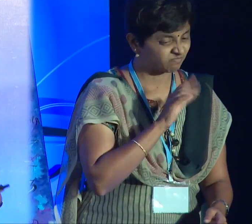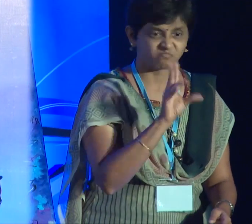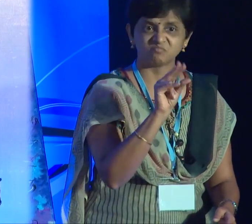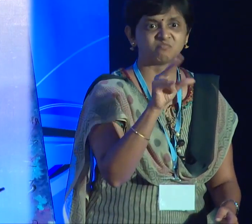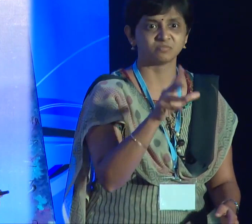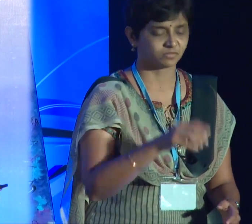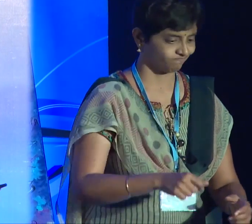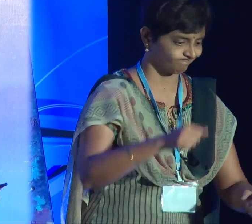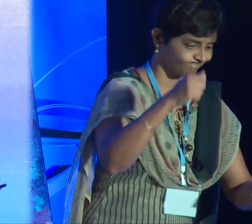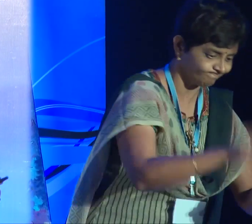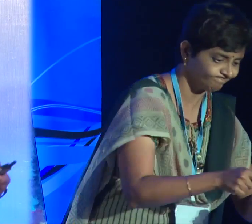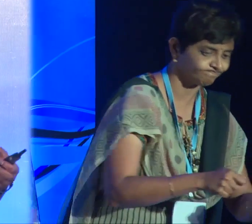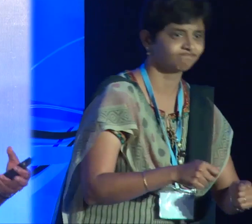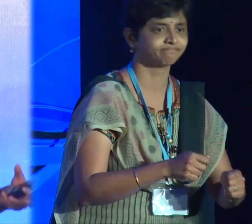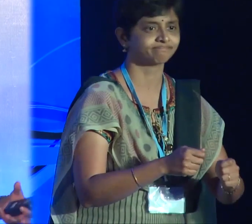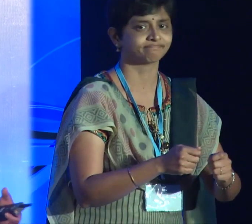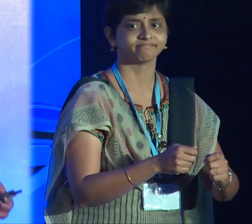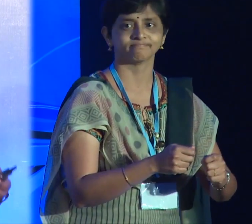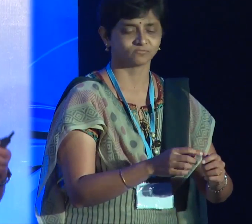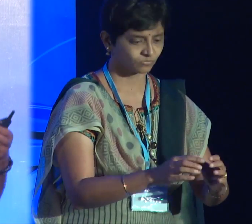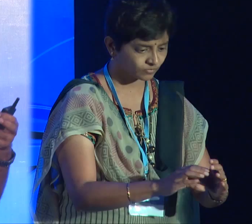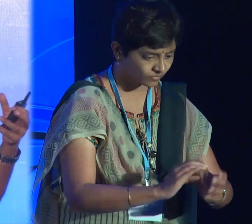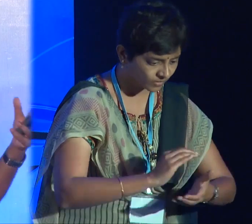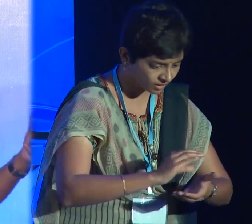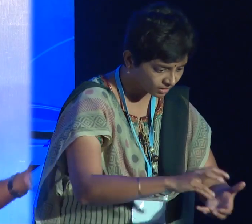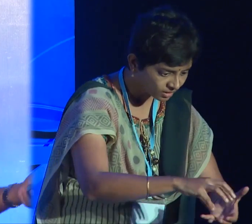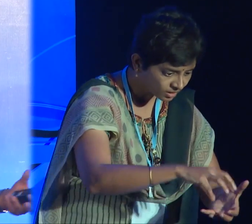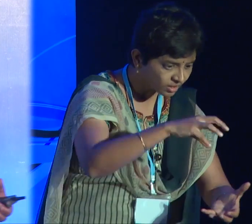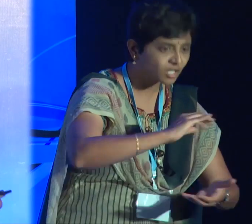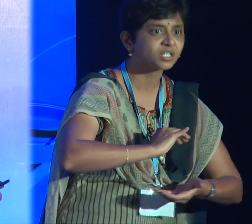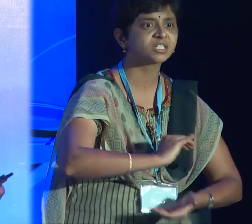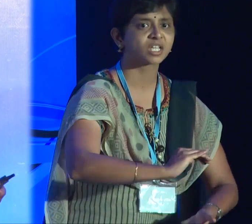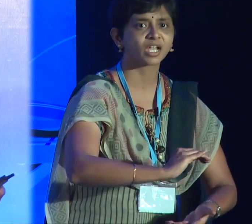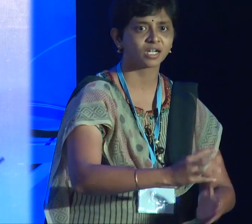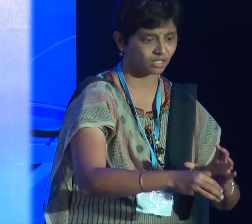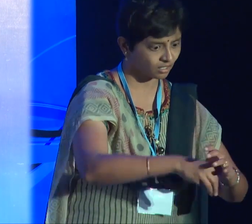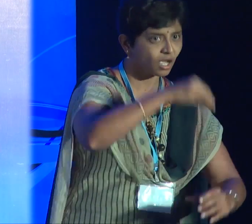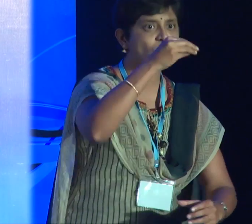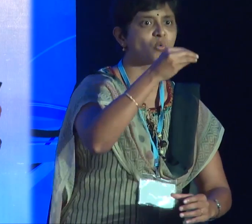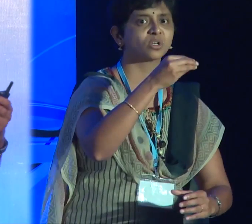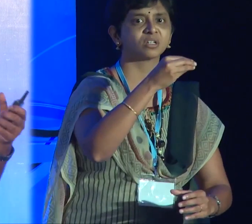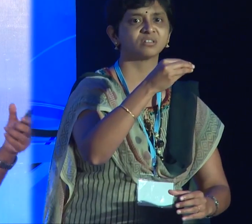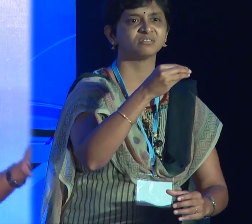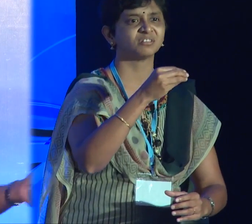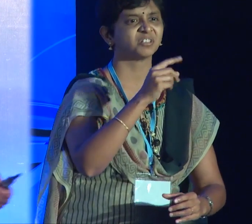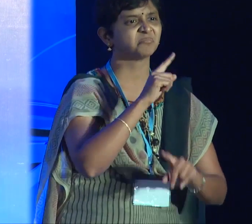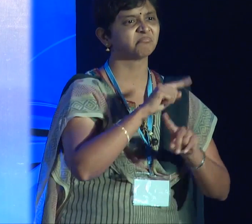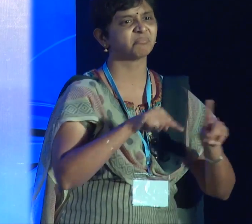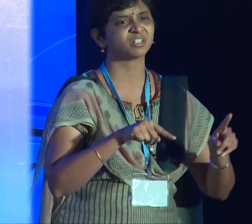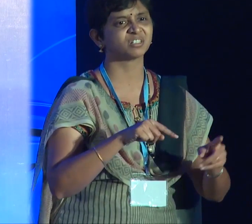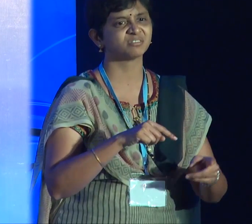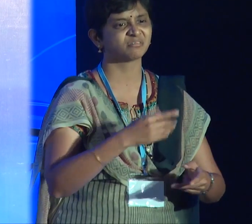of the eggs, and the child that is born out of it is incomplete.